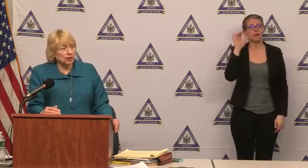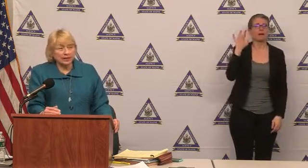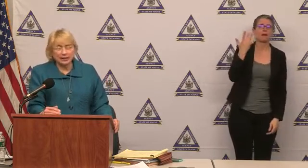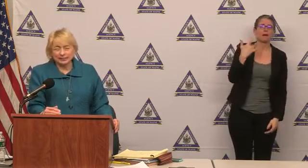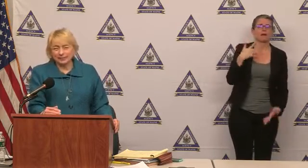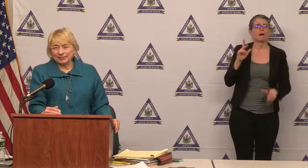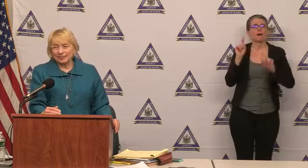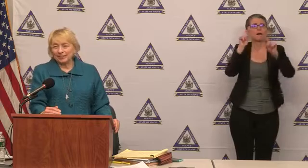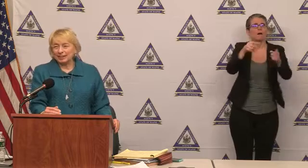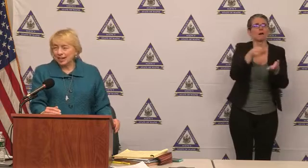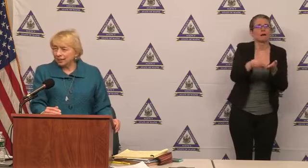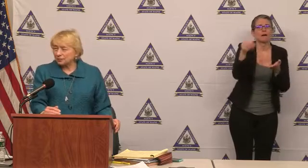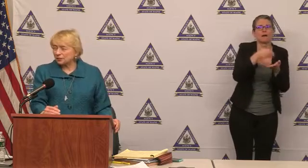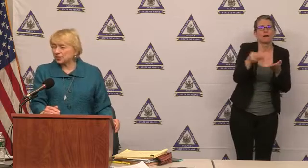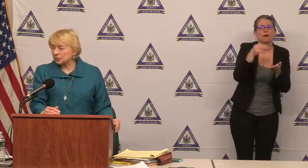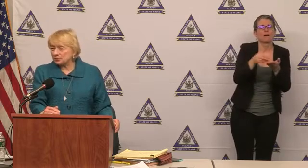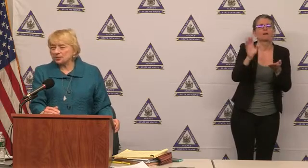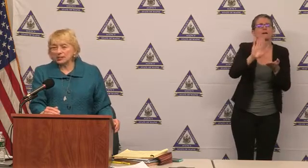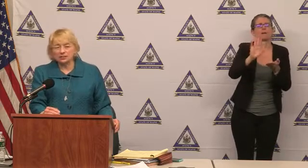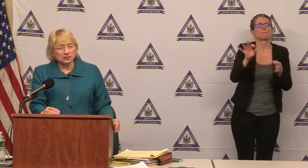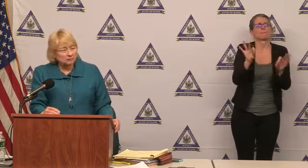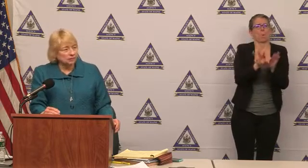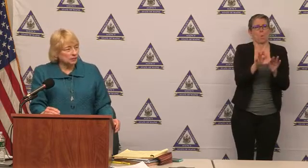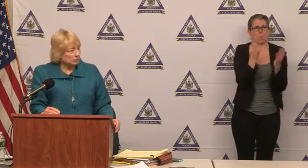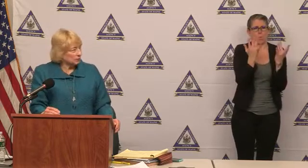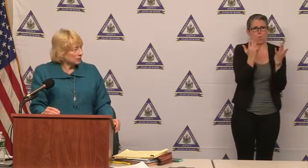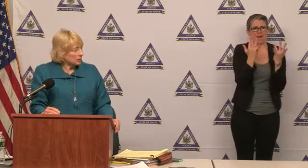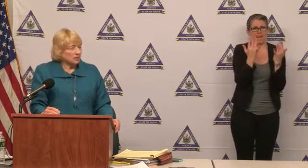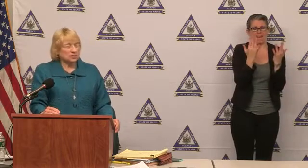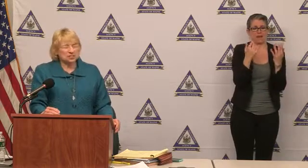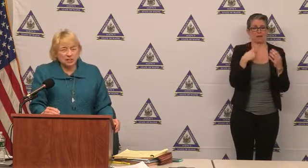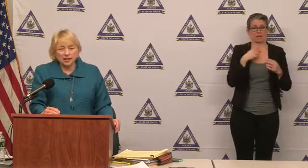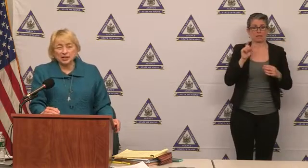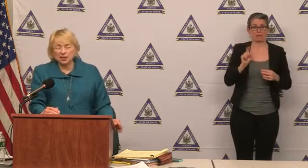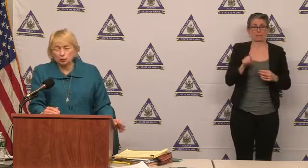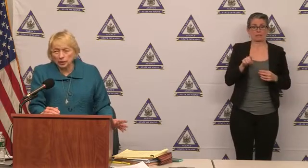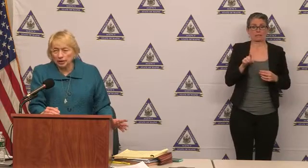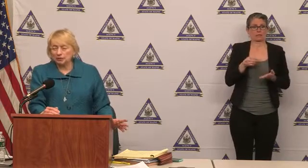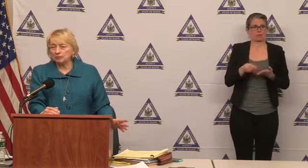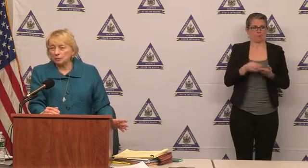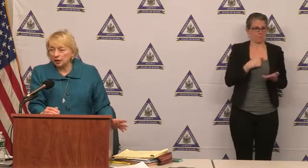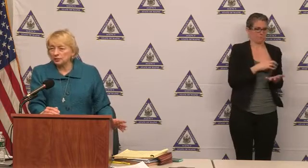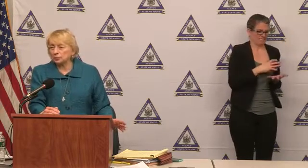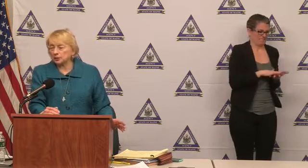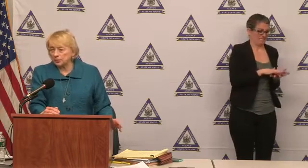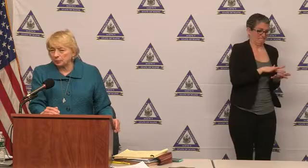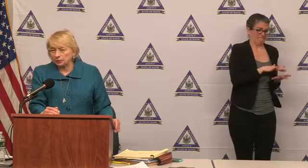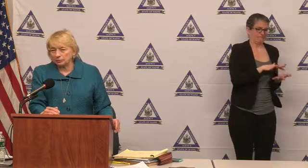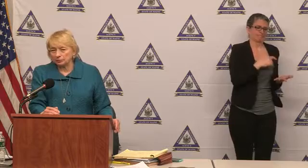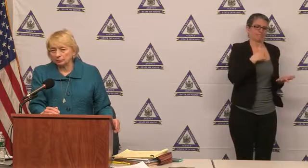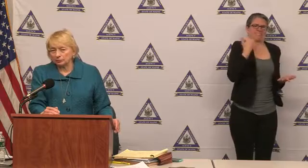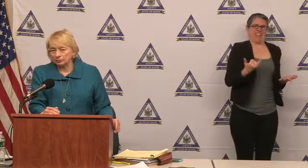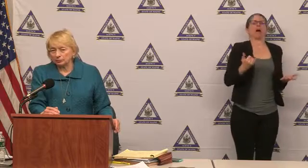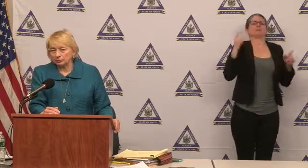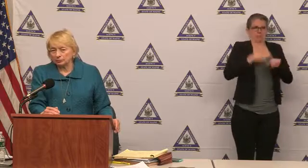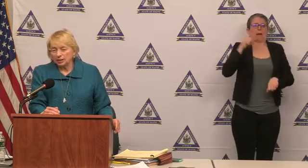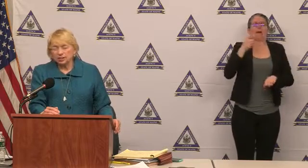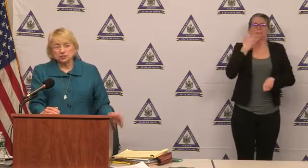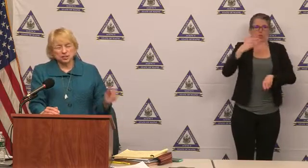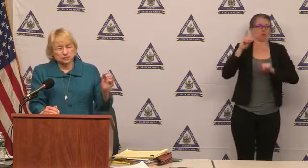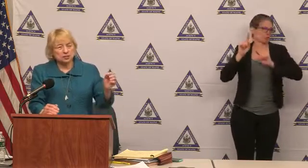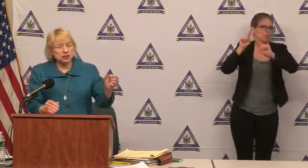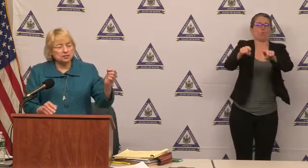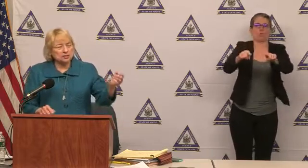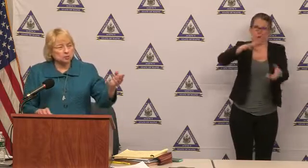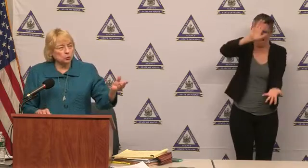call ahead and ask for curbside delivery. Stay away from other people.